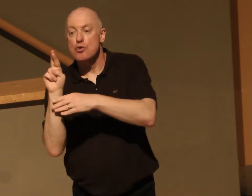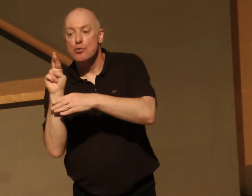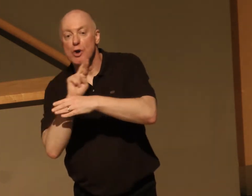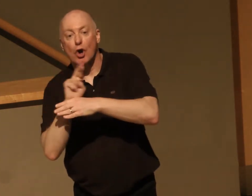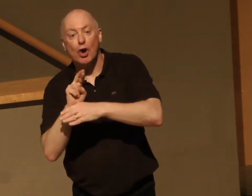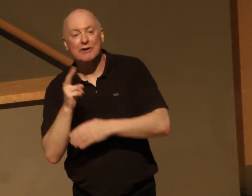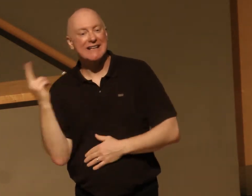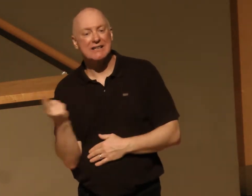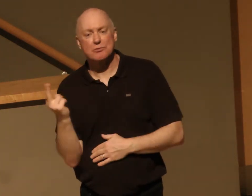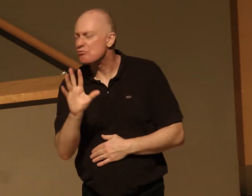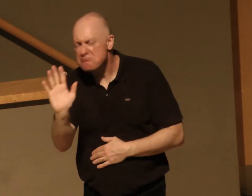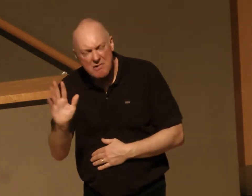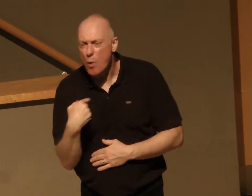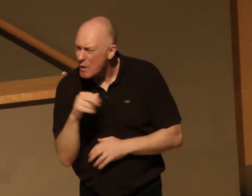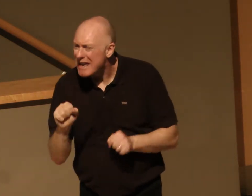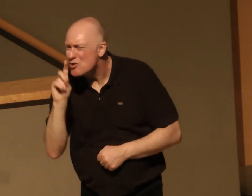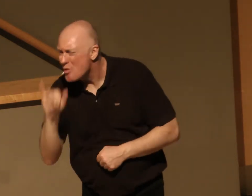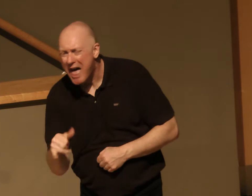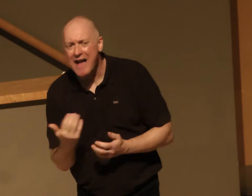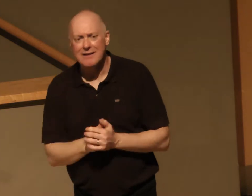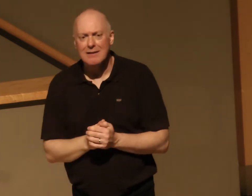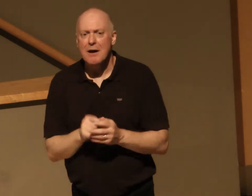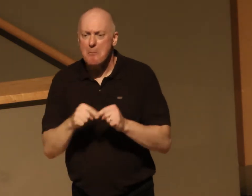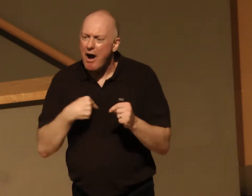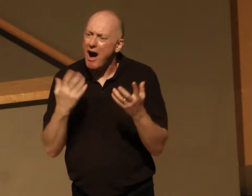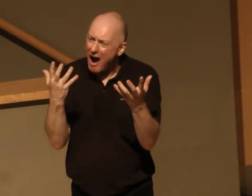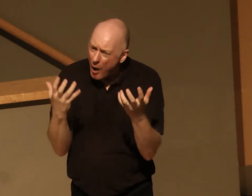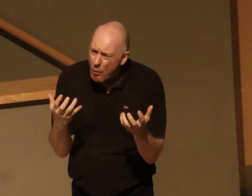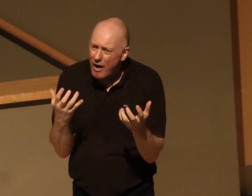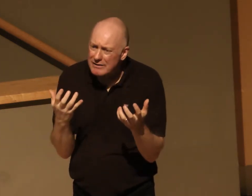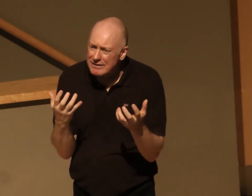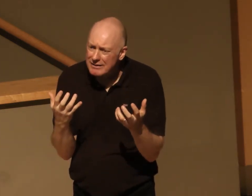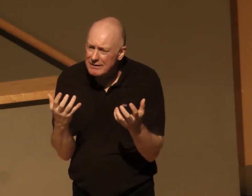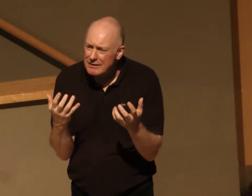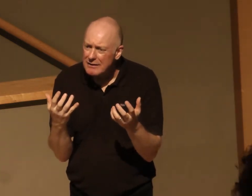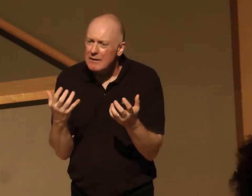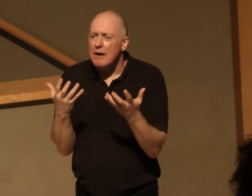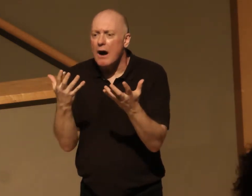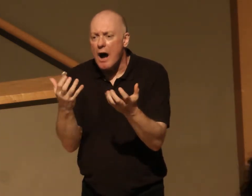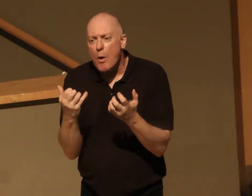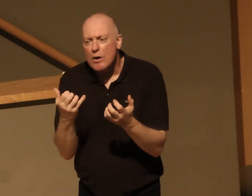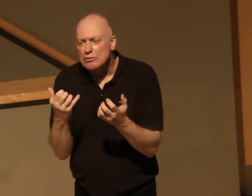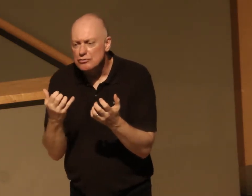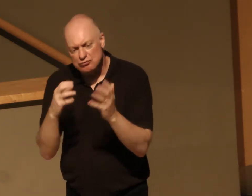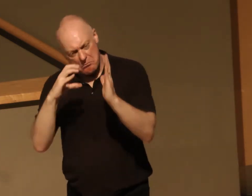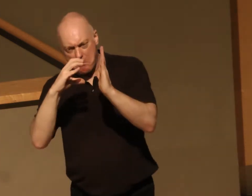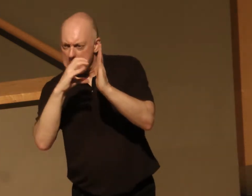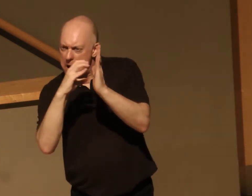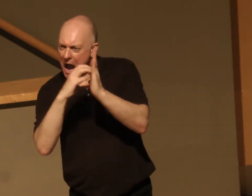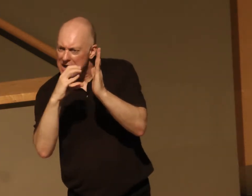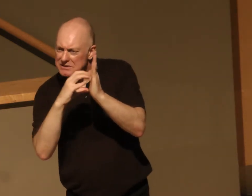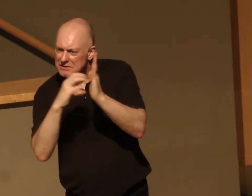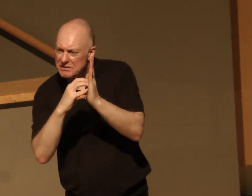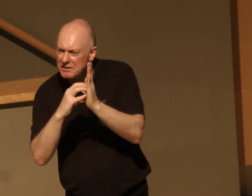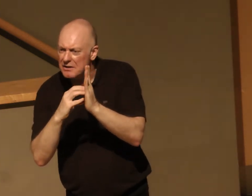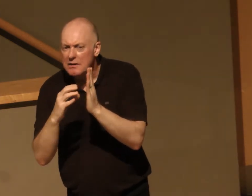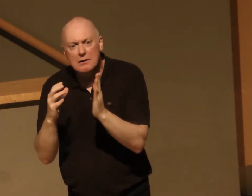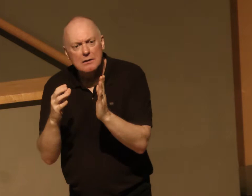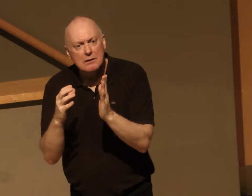of the resurrection. We can do that. But I want to take you to a passage of Scripture that records for us the biblical, and it is a historical